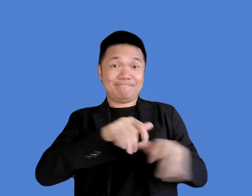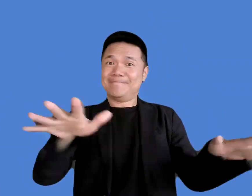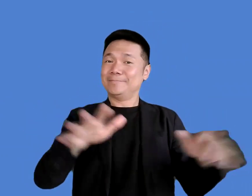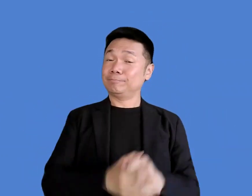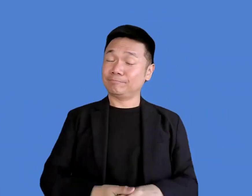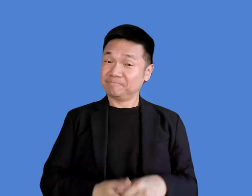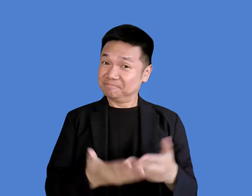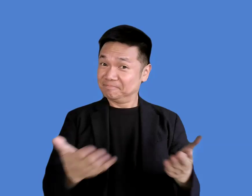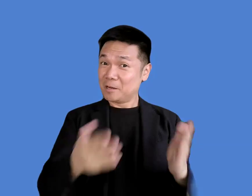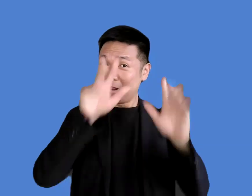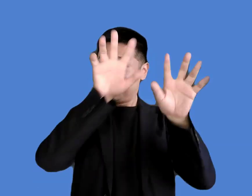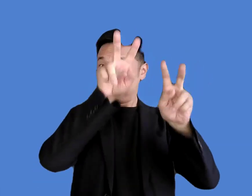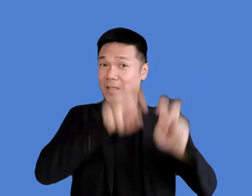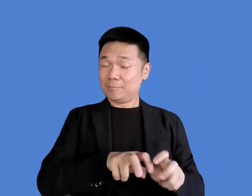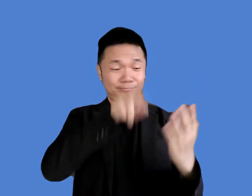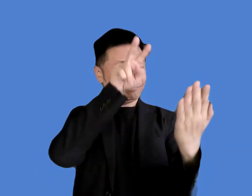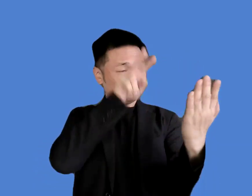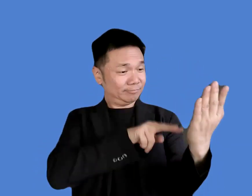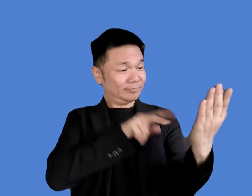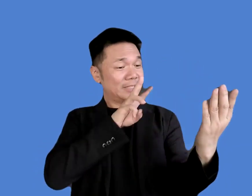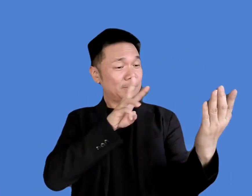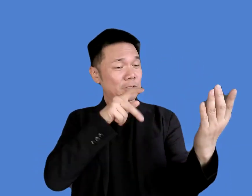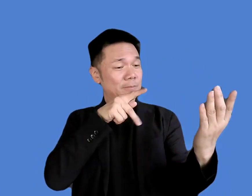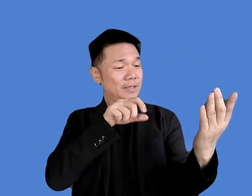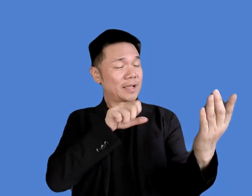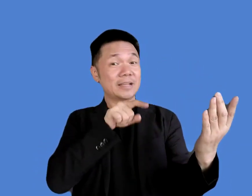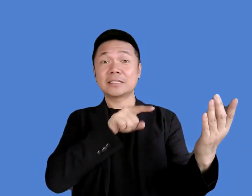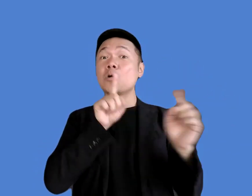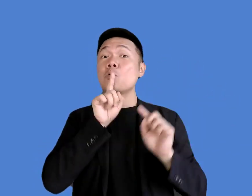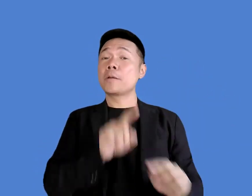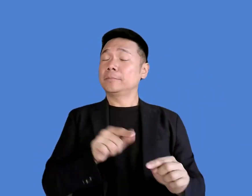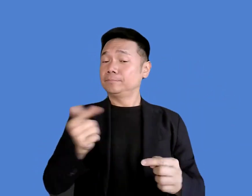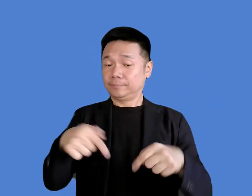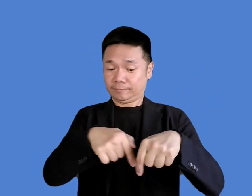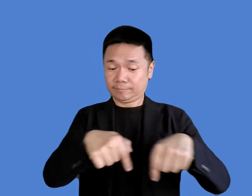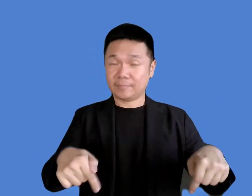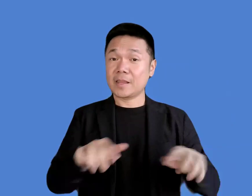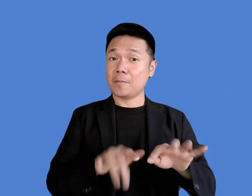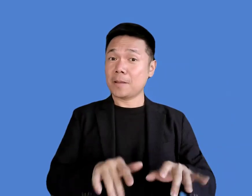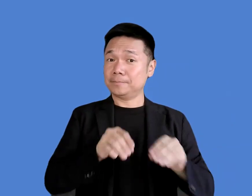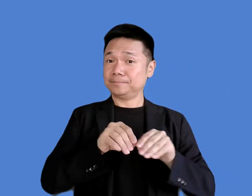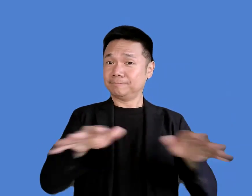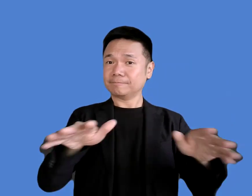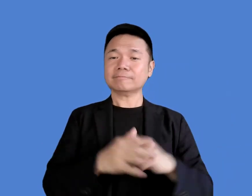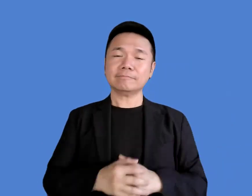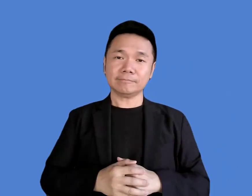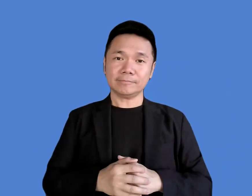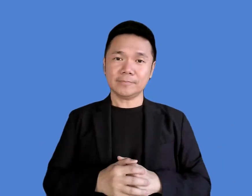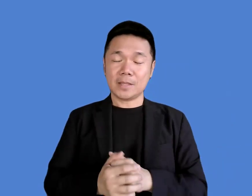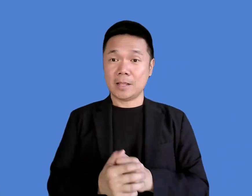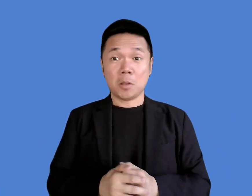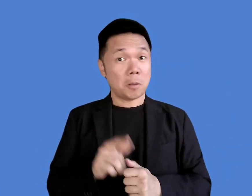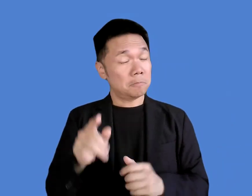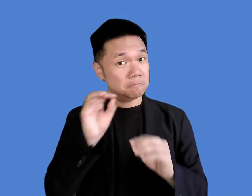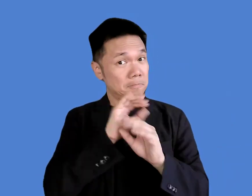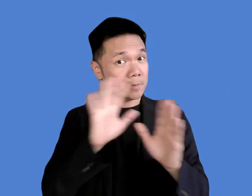to download it today, and I'm sure that Amy or someone can put that up in the chat. But what came through loud and